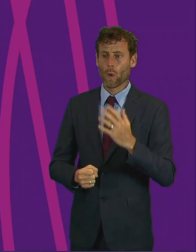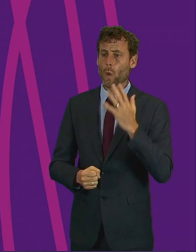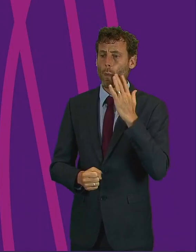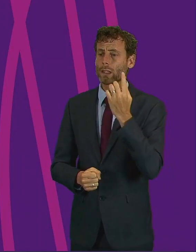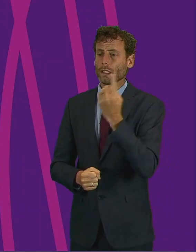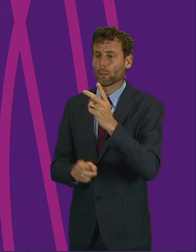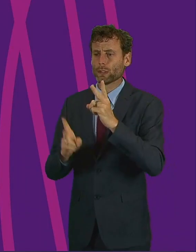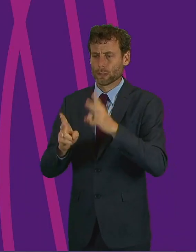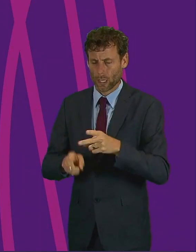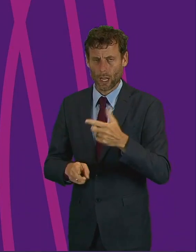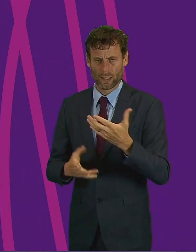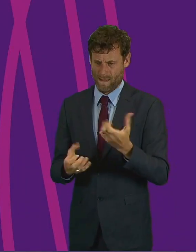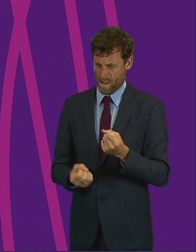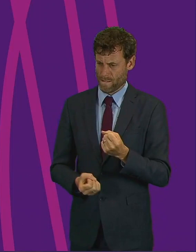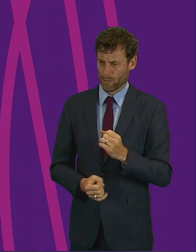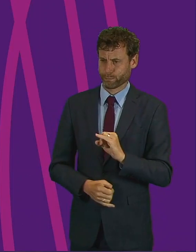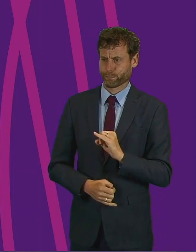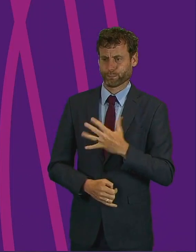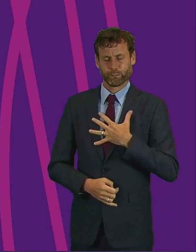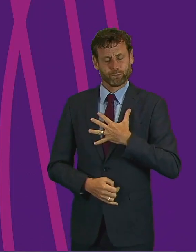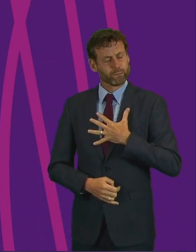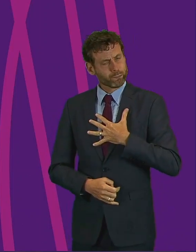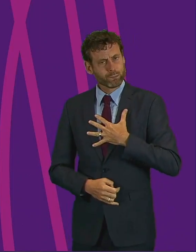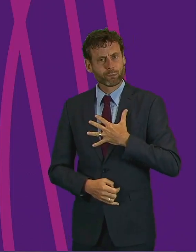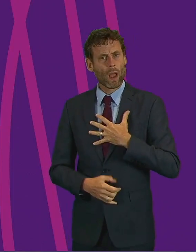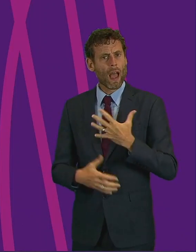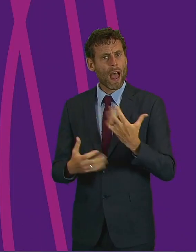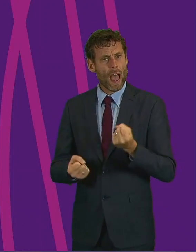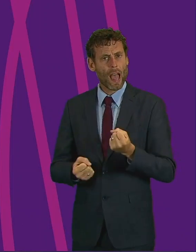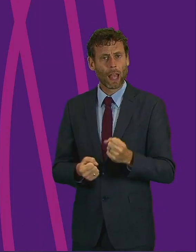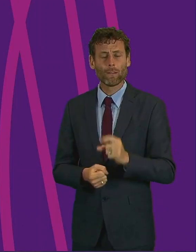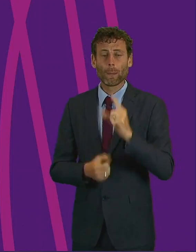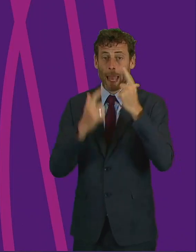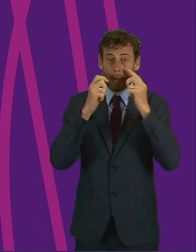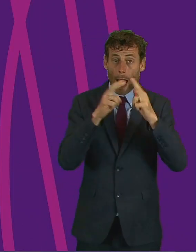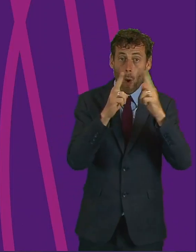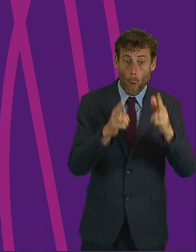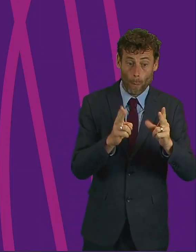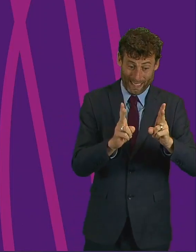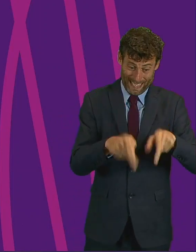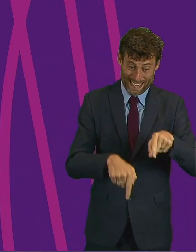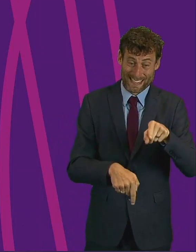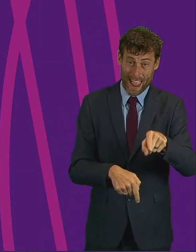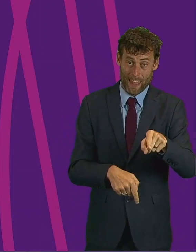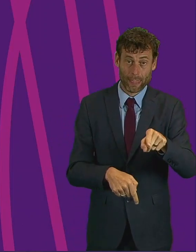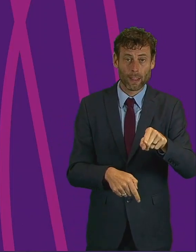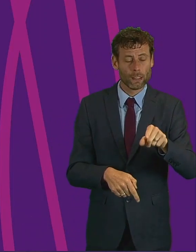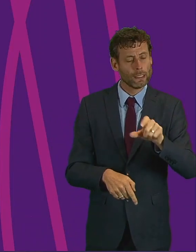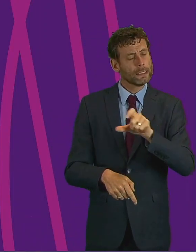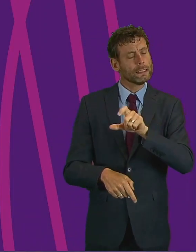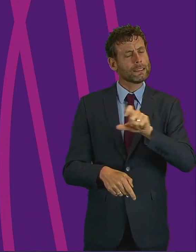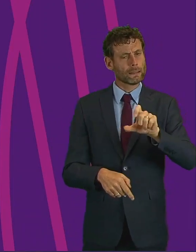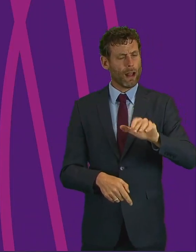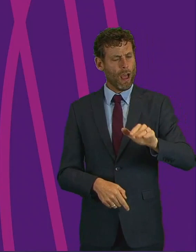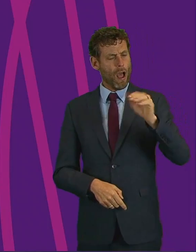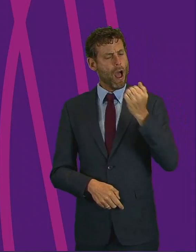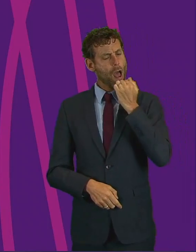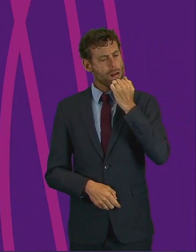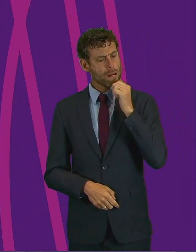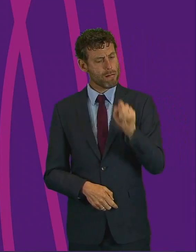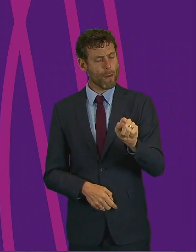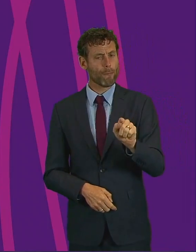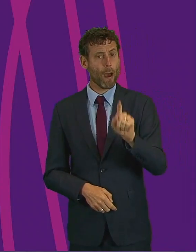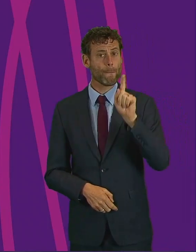regret. But we do see now care home deaths, while of course still too high, declining quite rapidly. And we